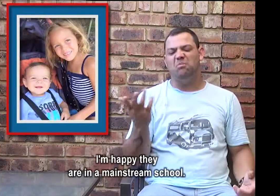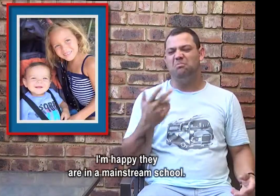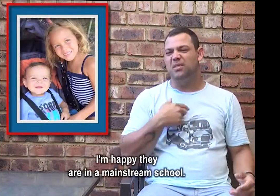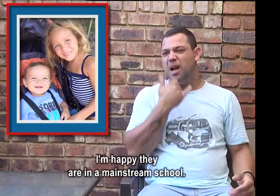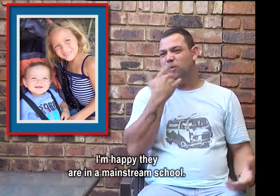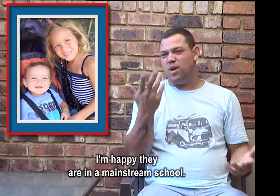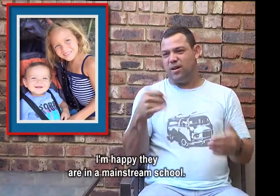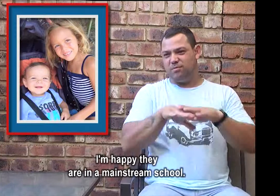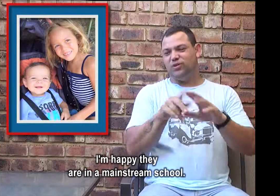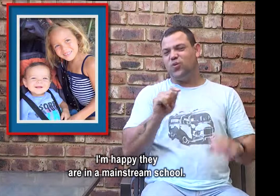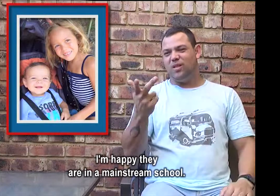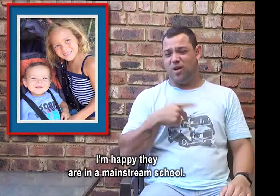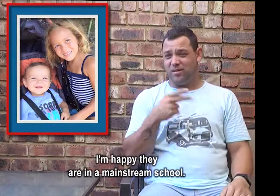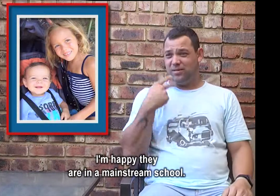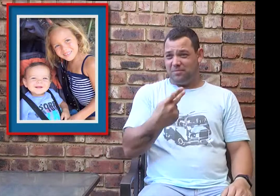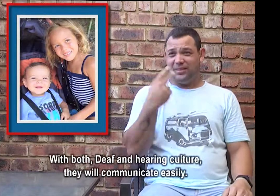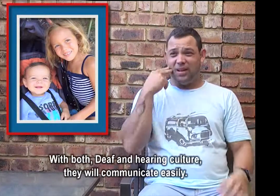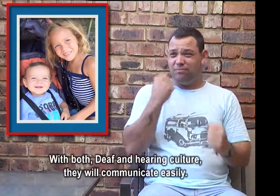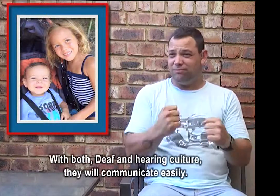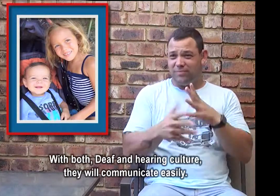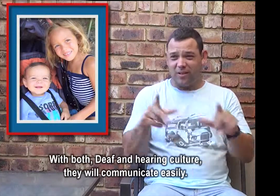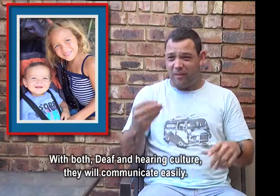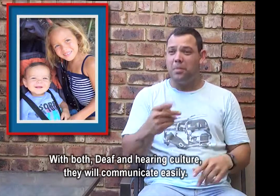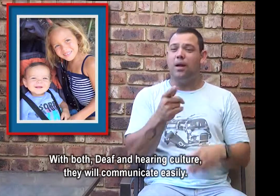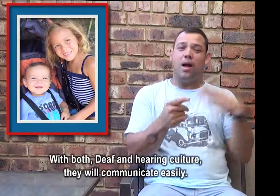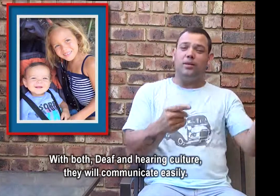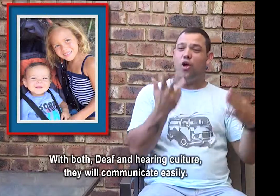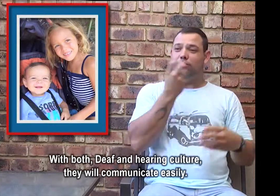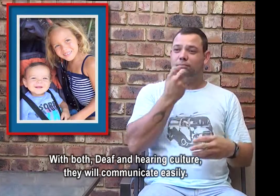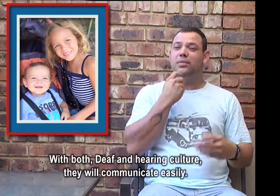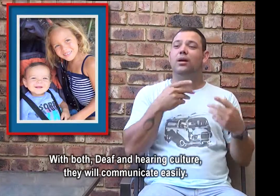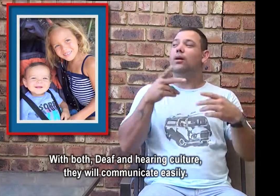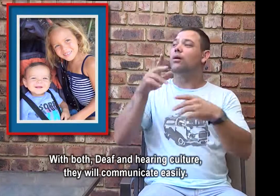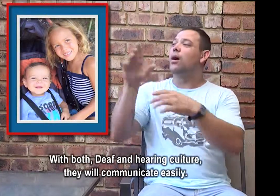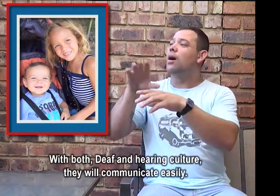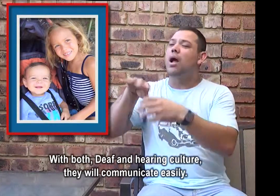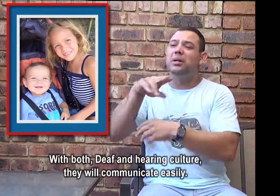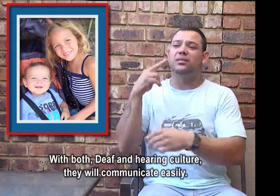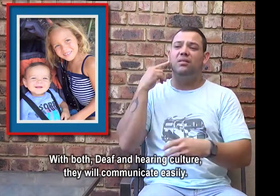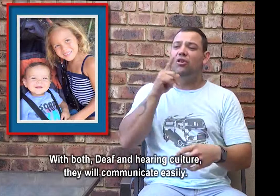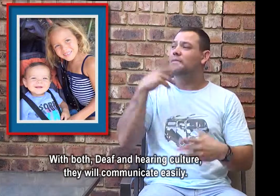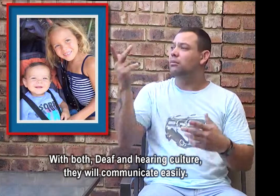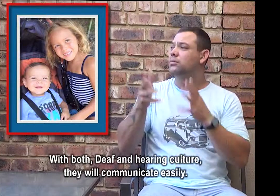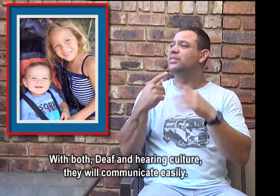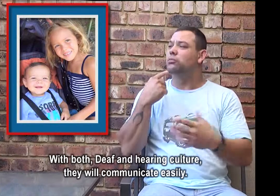I'm happy they're in a mainstream school. With both deaf and hearing culture, they will communicate easily.